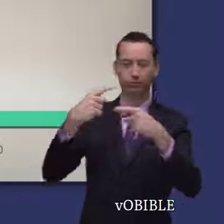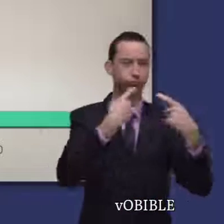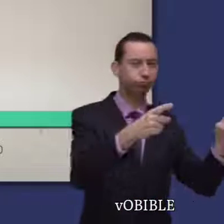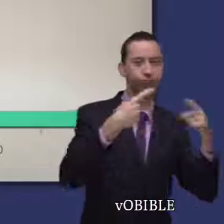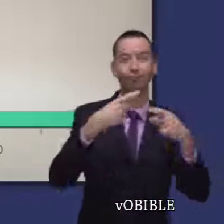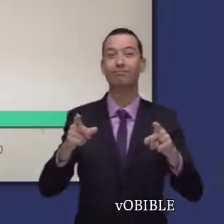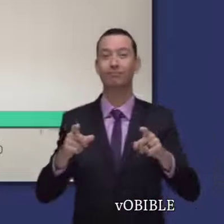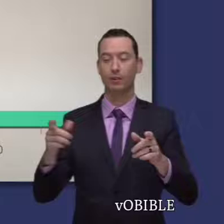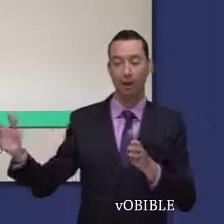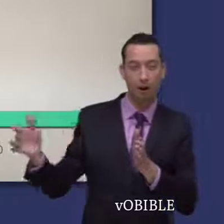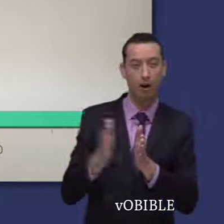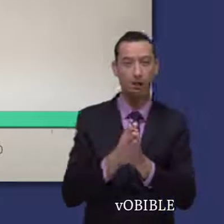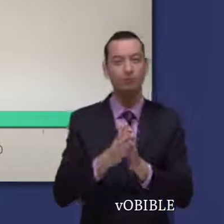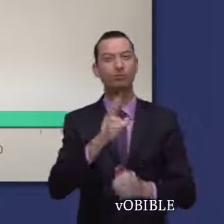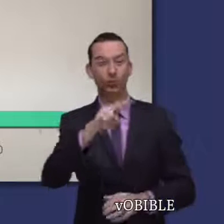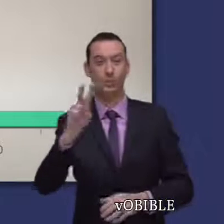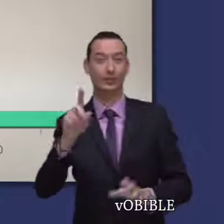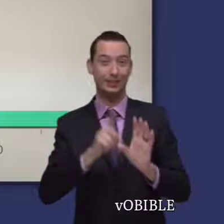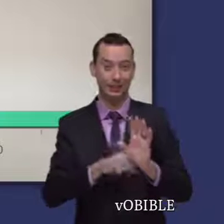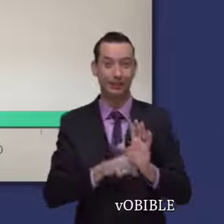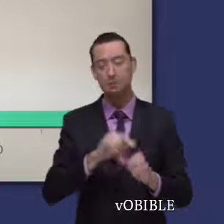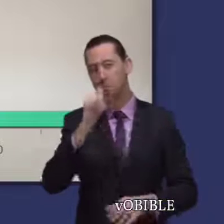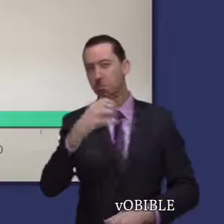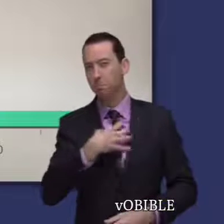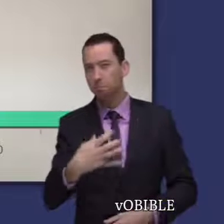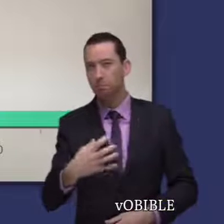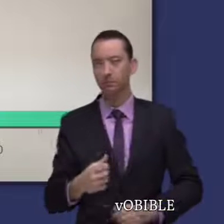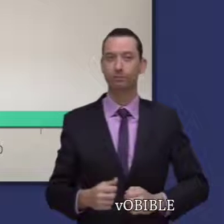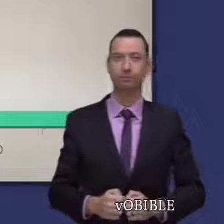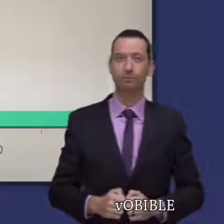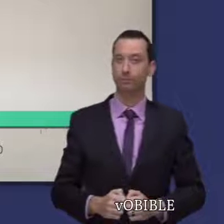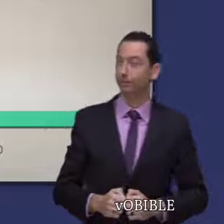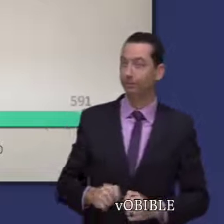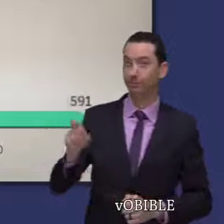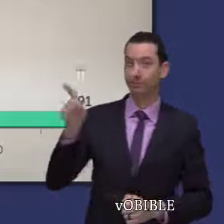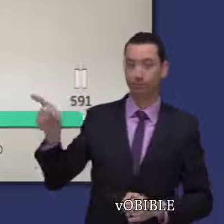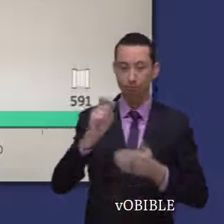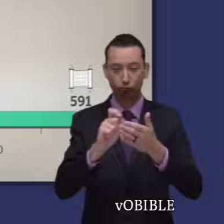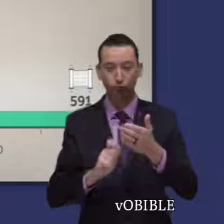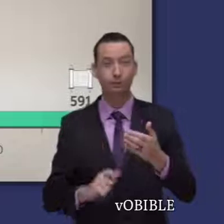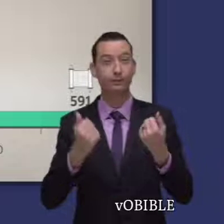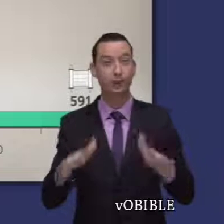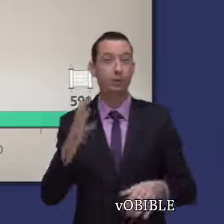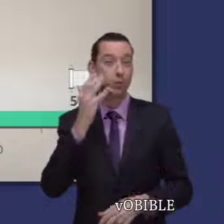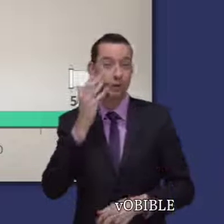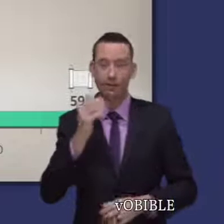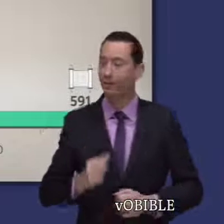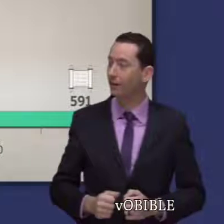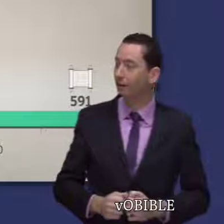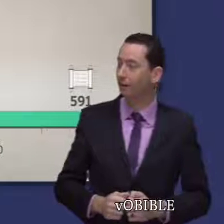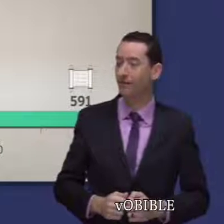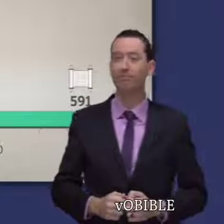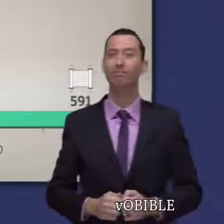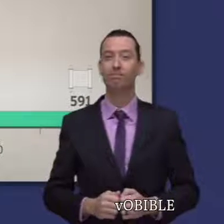Ezekiel faithfully fulfilled his assignment for at least 22 years. He completed his book in about 591